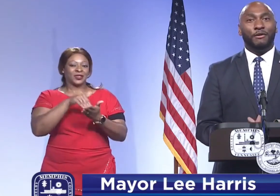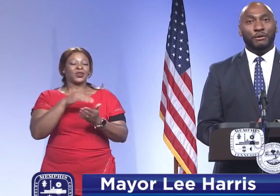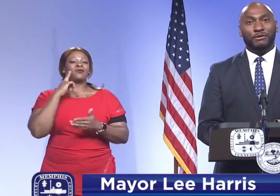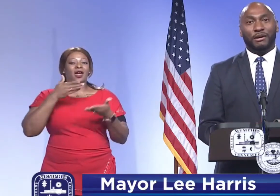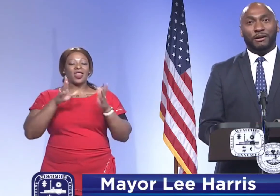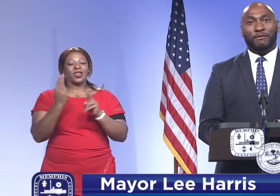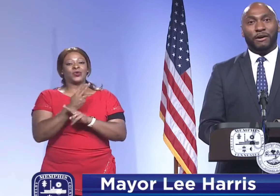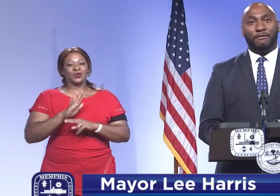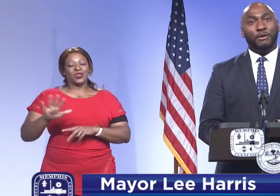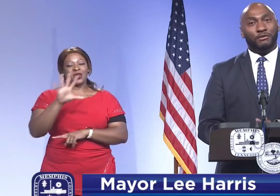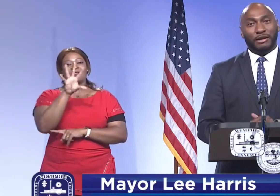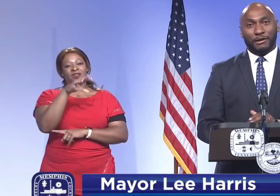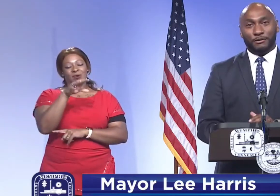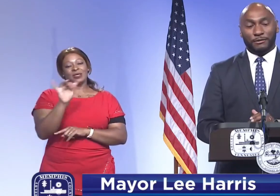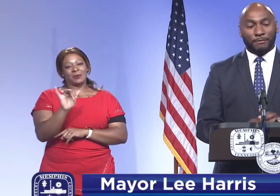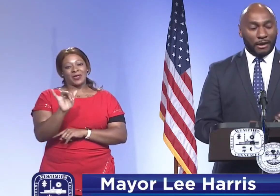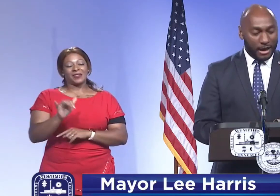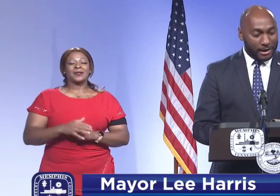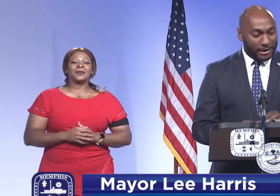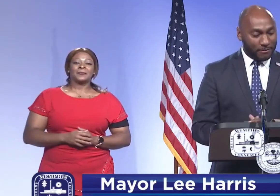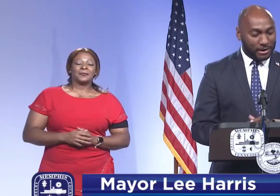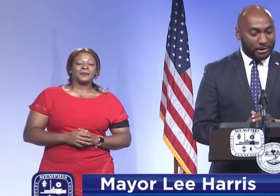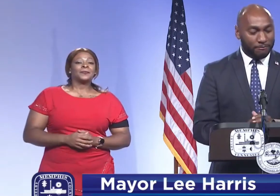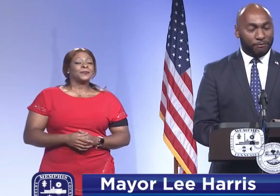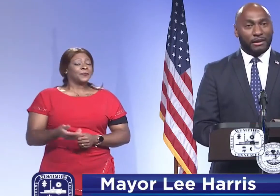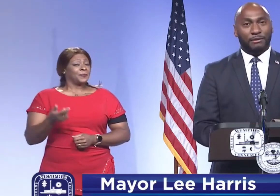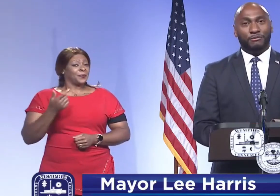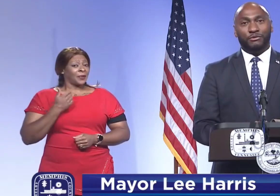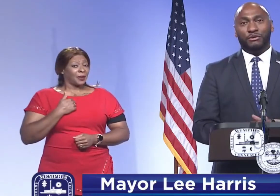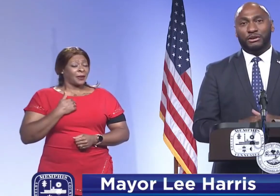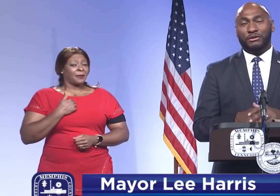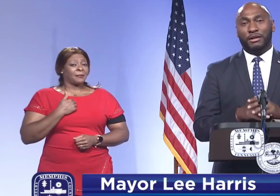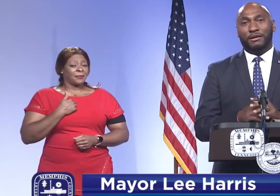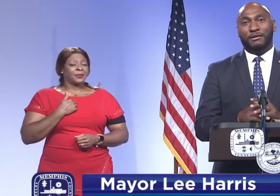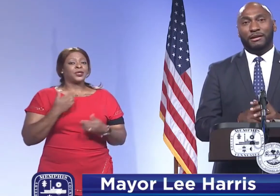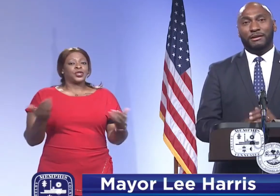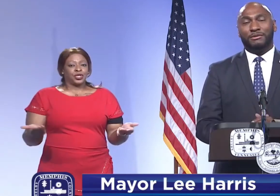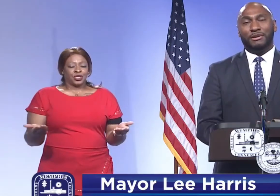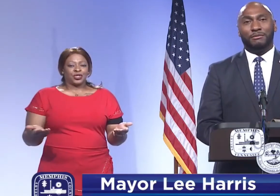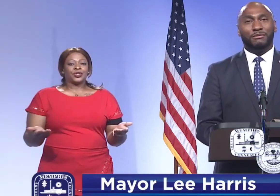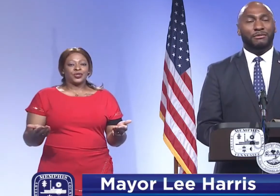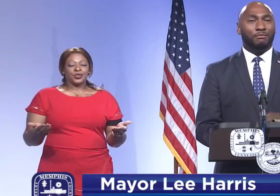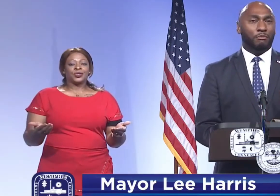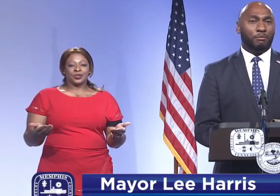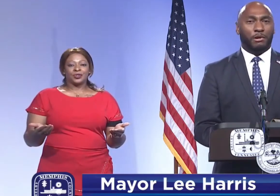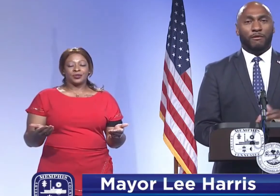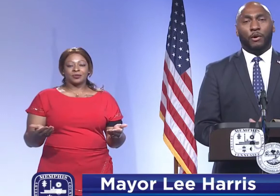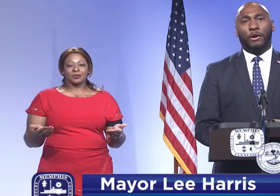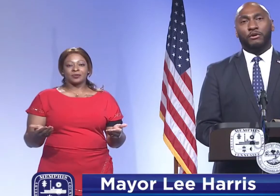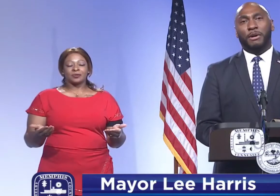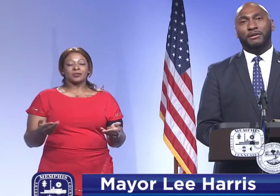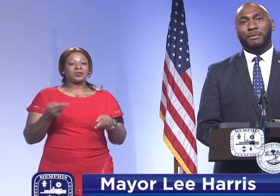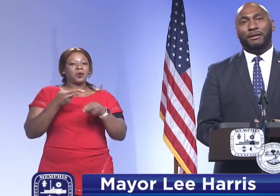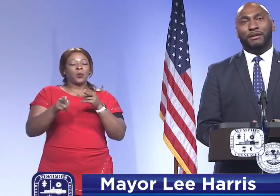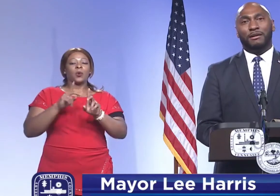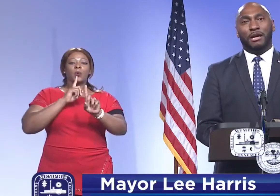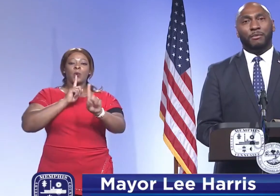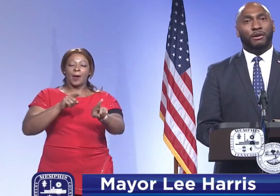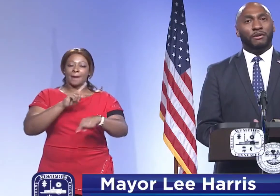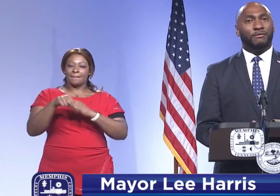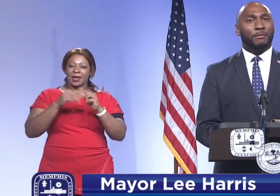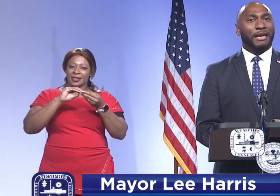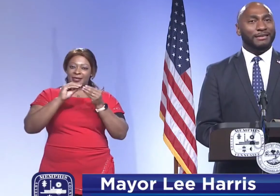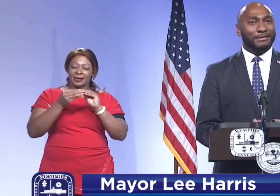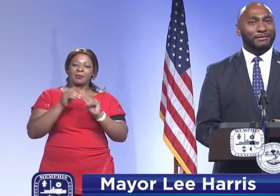the use of those videos. I am just here to give a quick response about the number